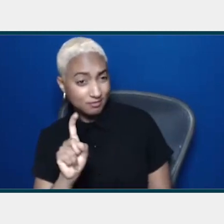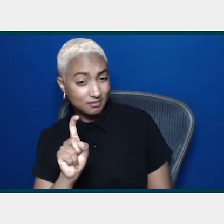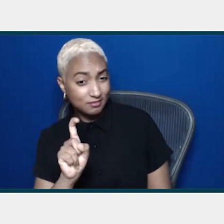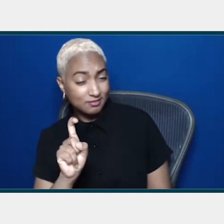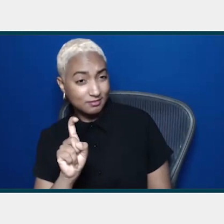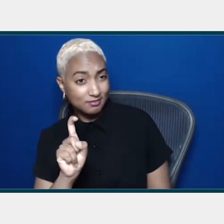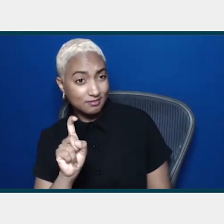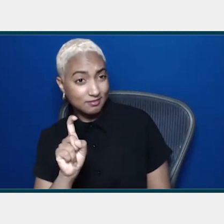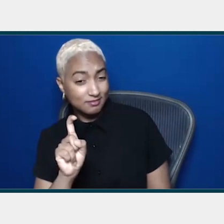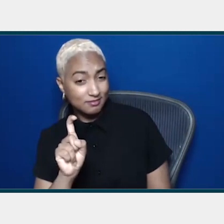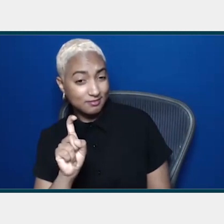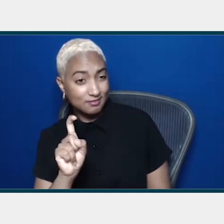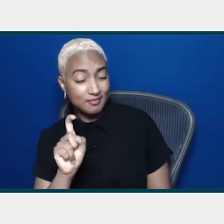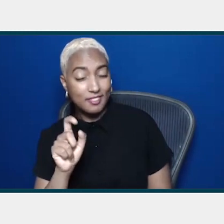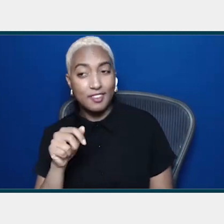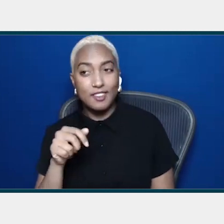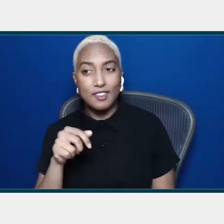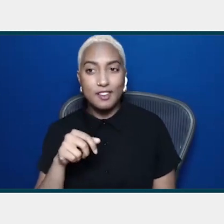Sacrificing our privilege is hard.